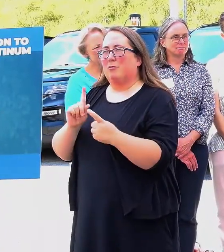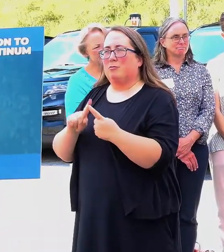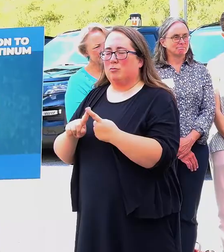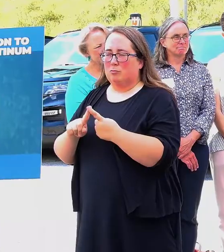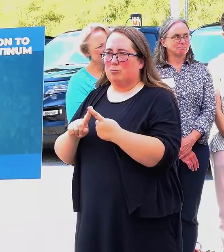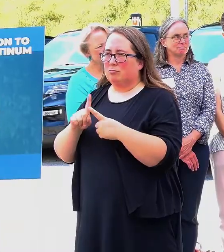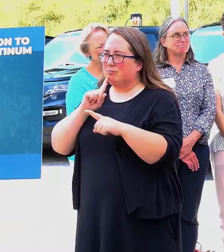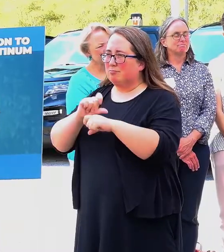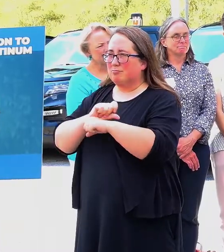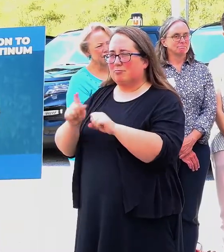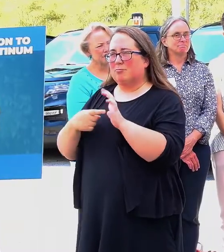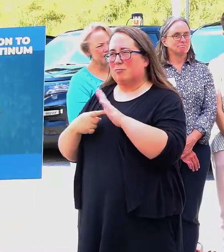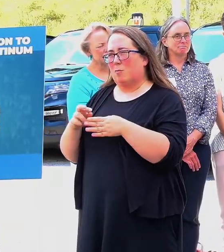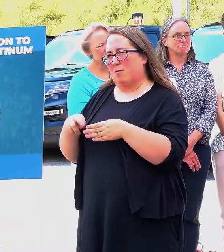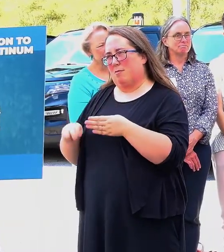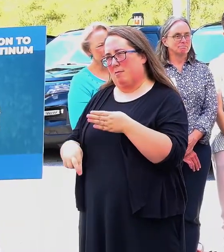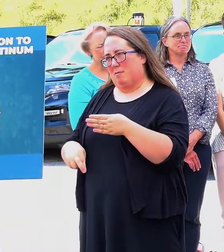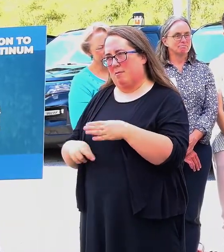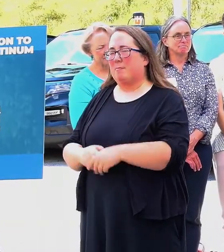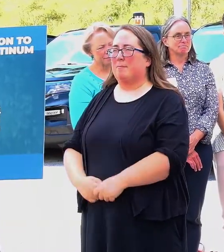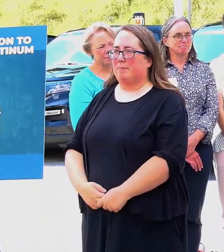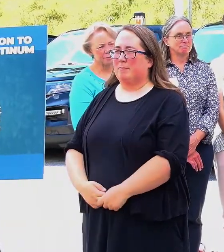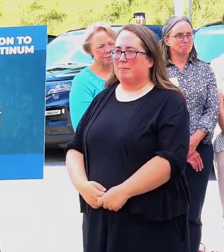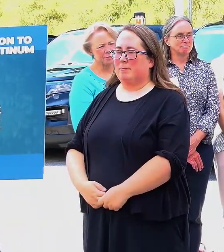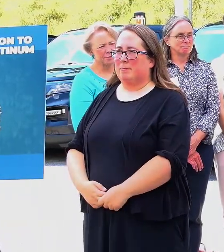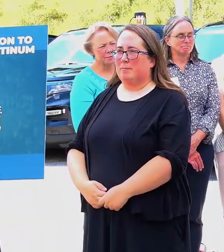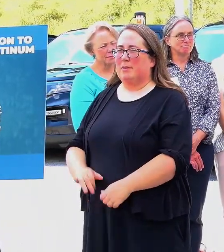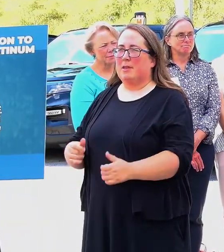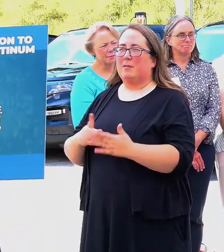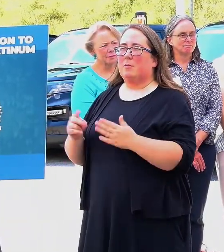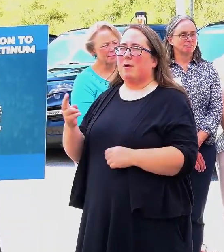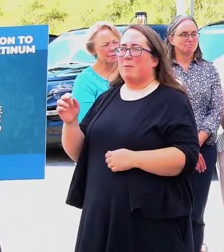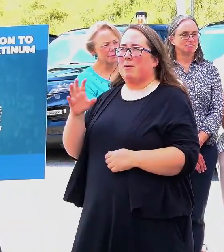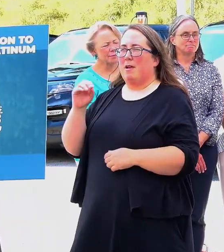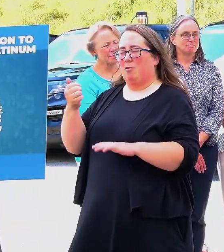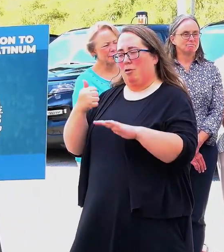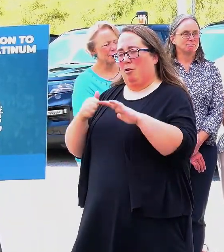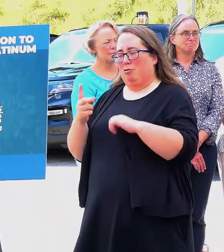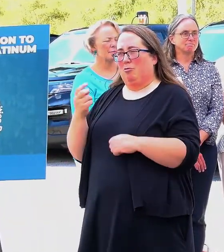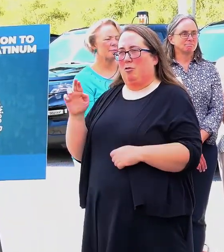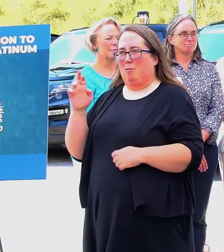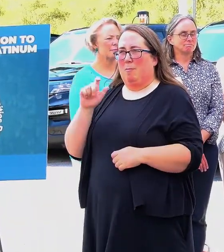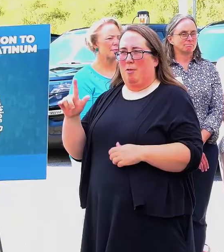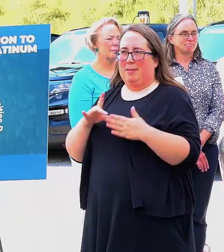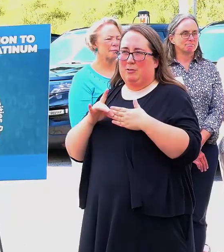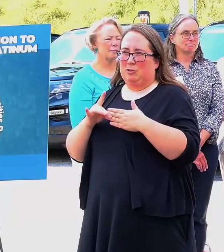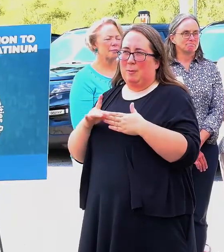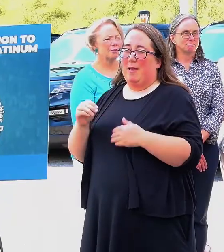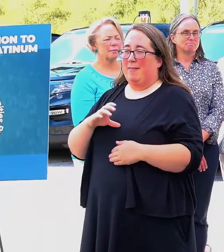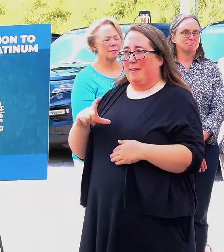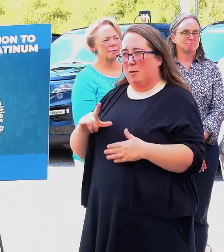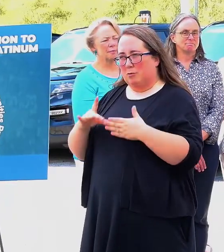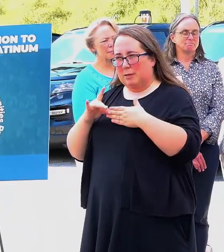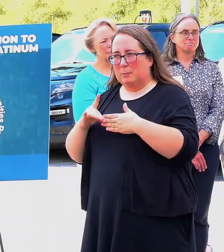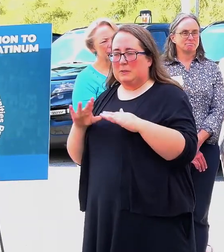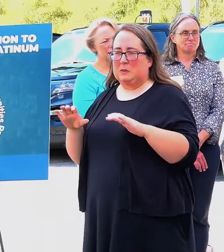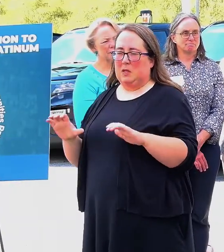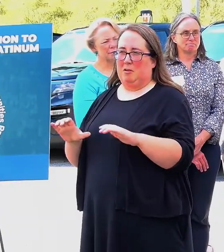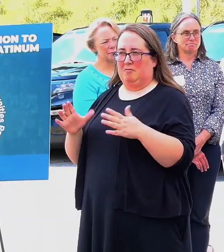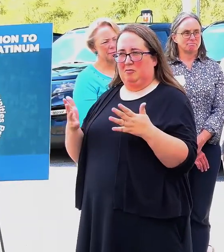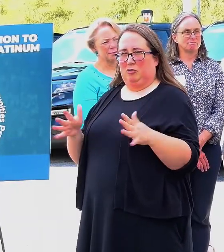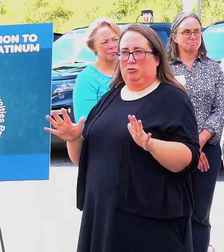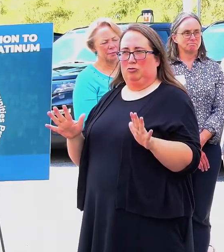actually show results. And that's what Howard County, under Dr. Ball's leadership and the council's leadership, has been able